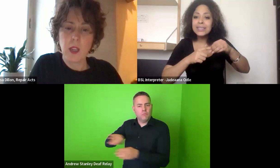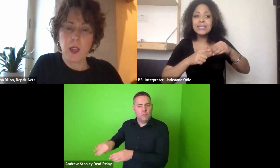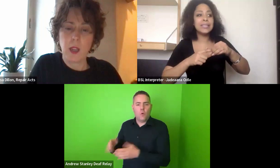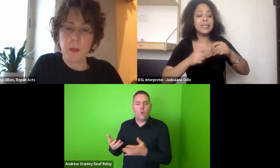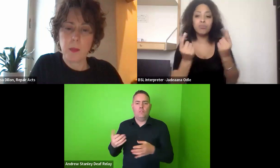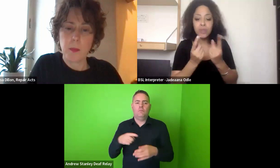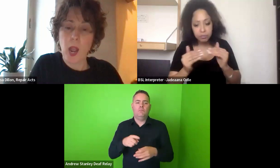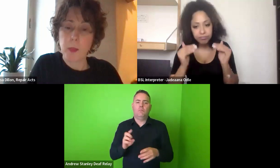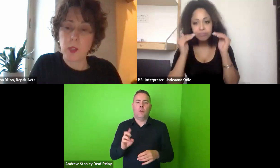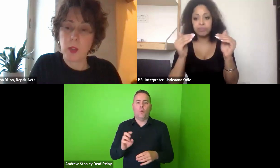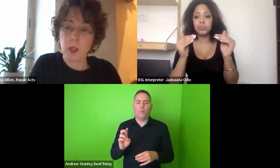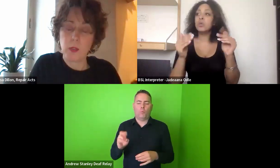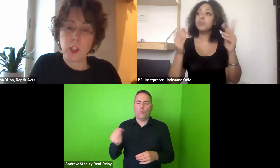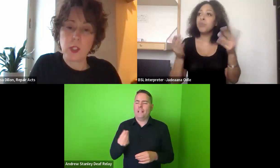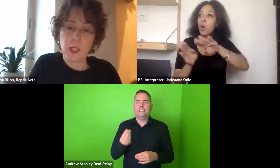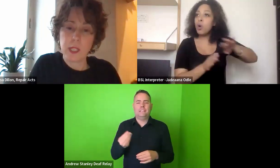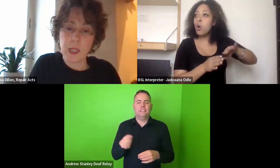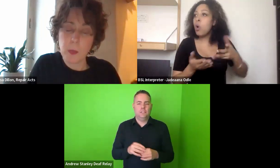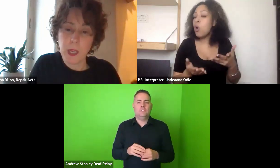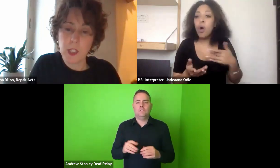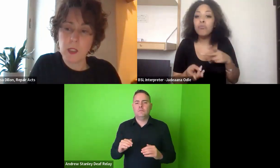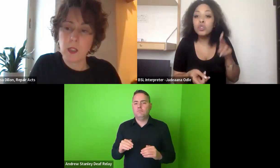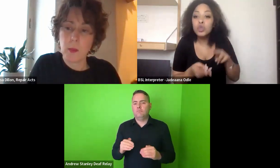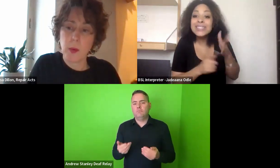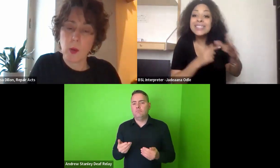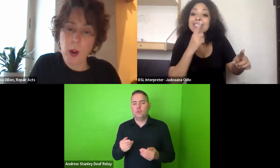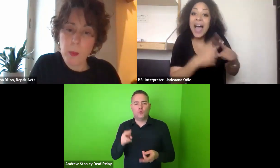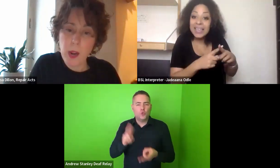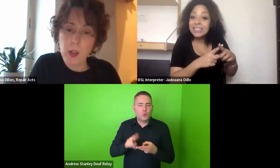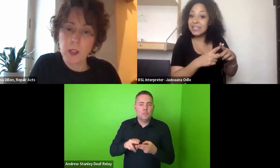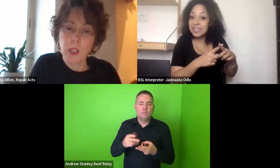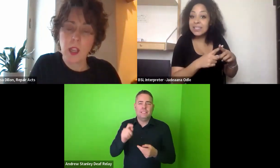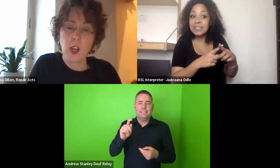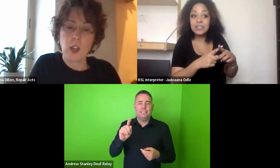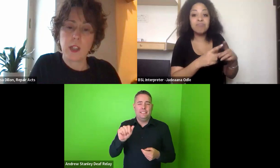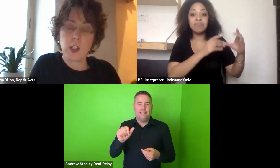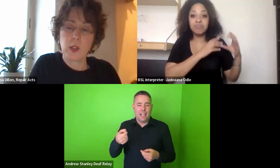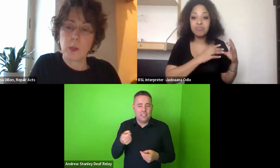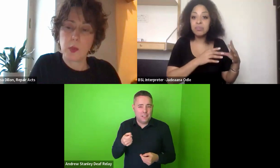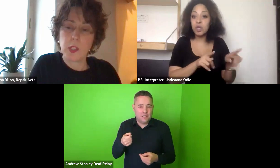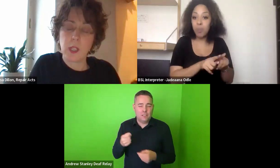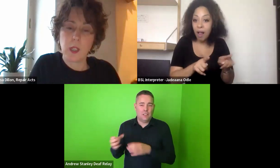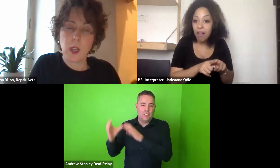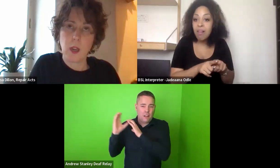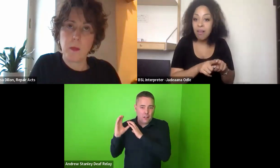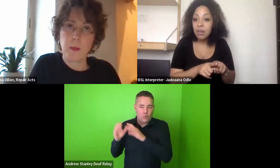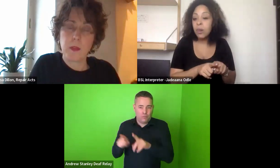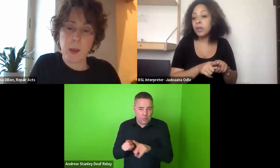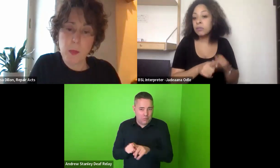information, perhaps reducing tax obligations on people who are repairers, looking to